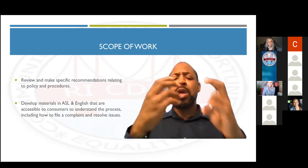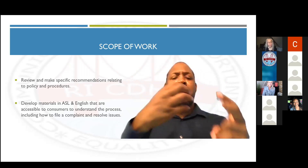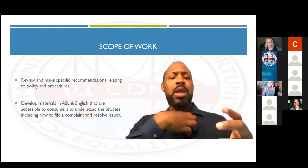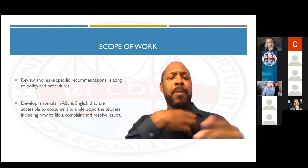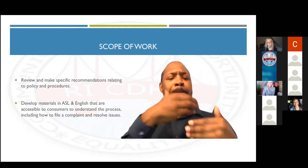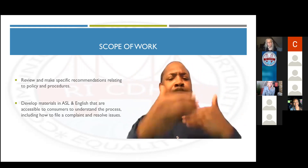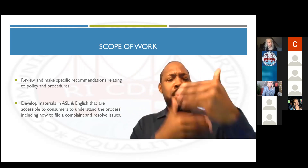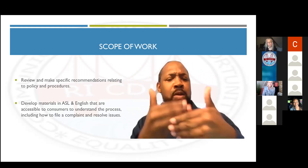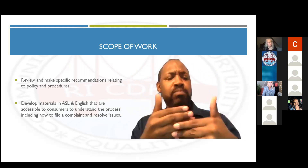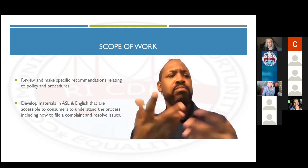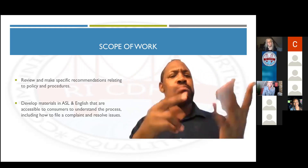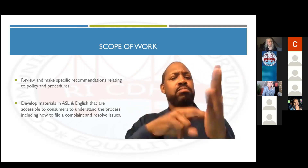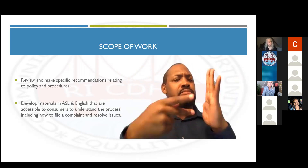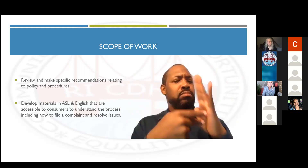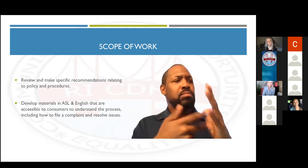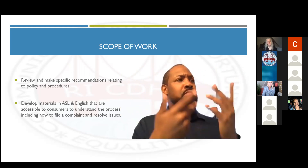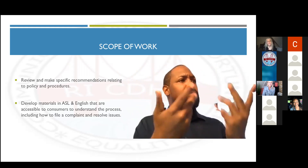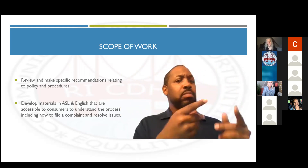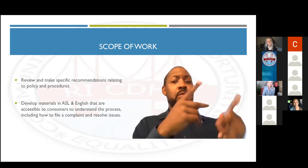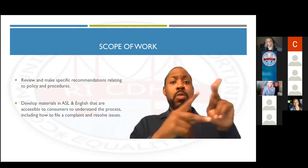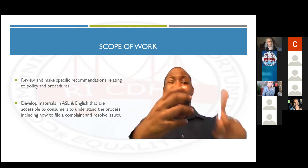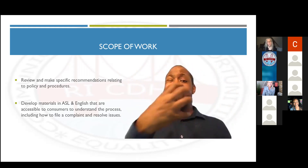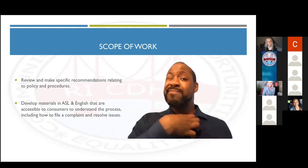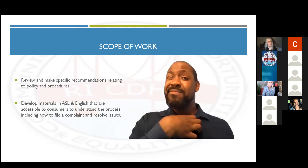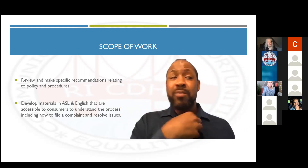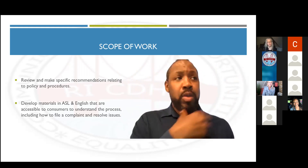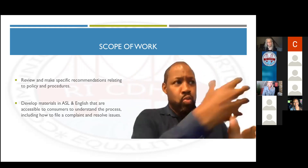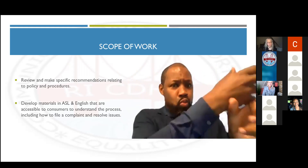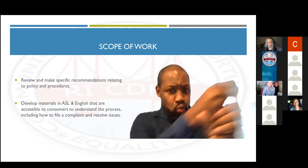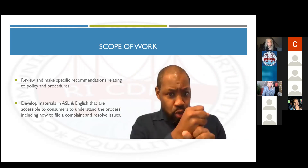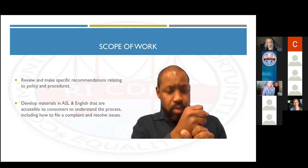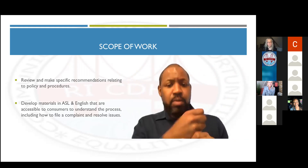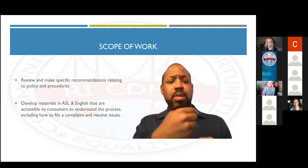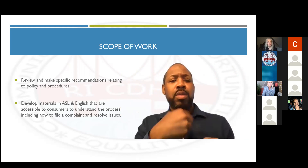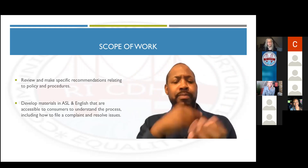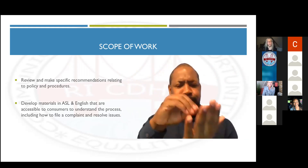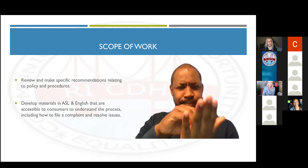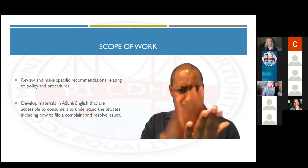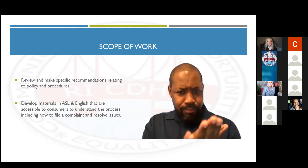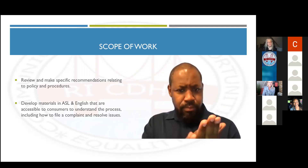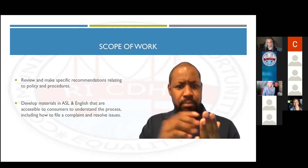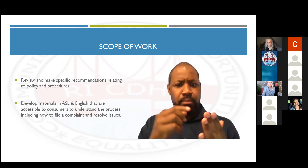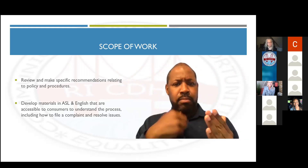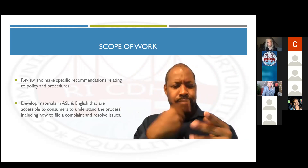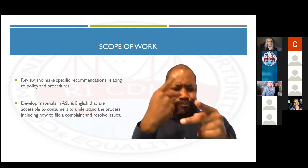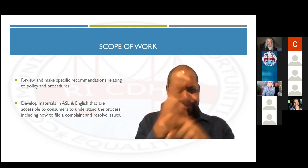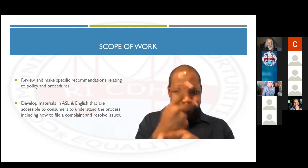recorded. So we need to have a complaint process or grievance process where we receive it, we document